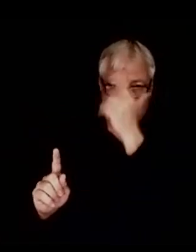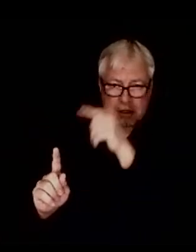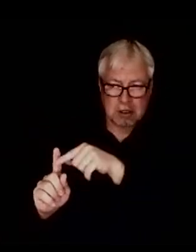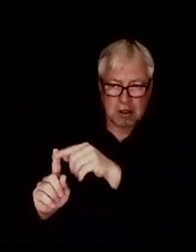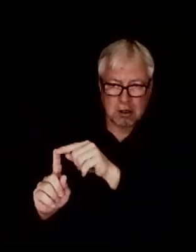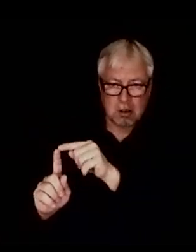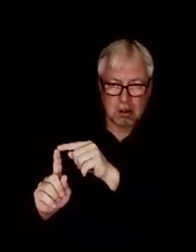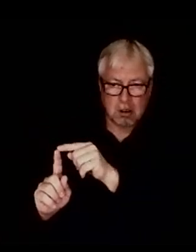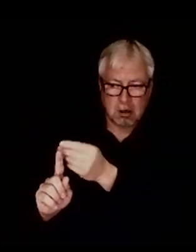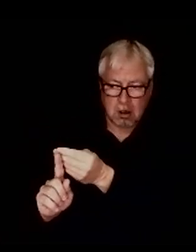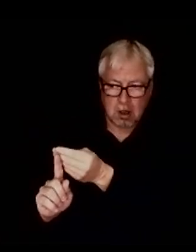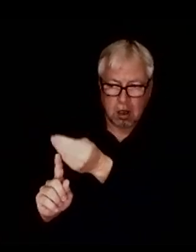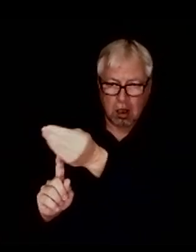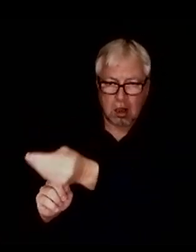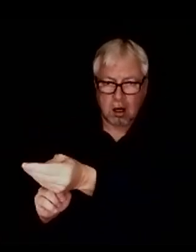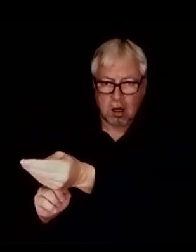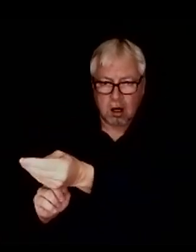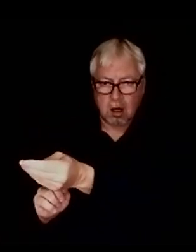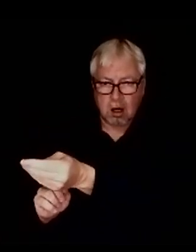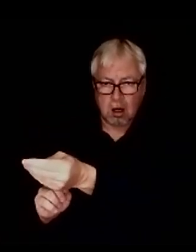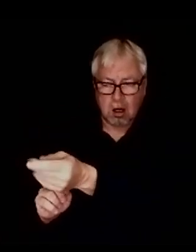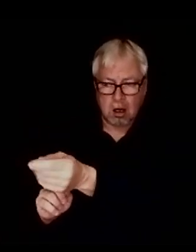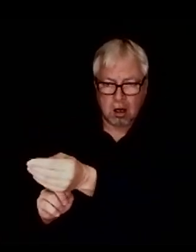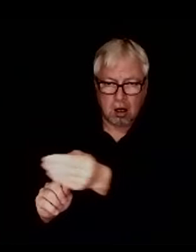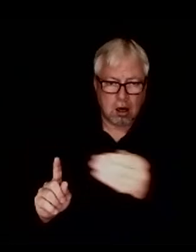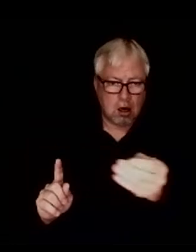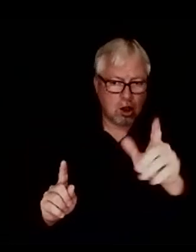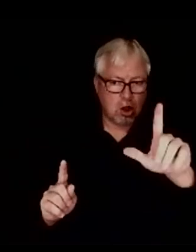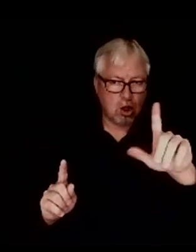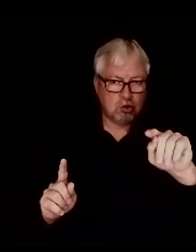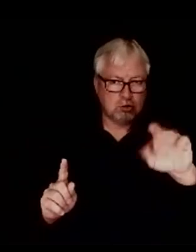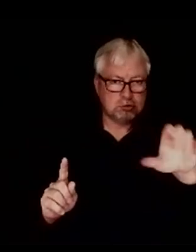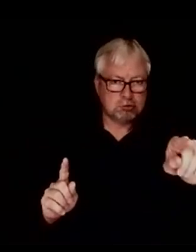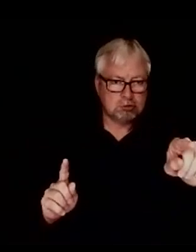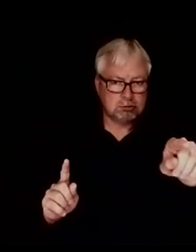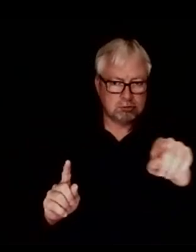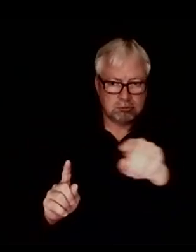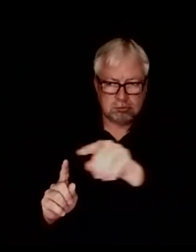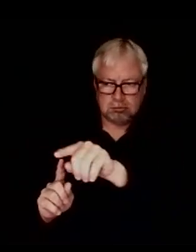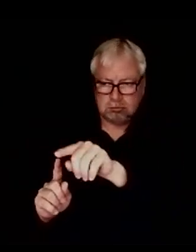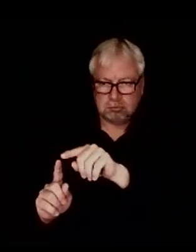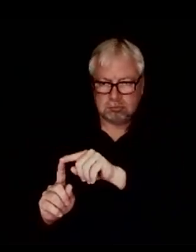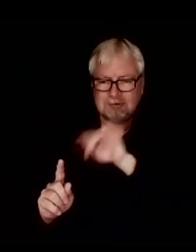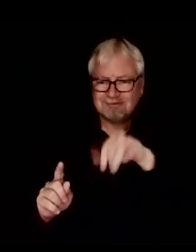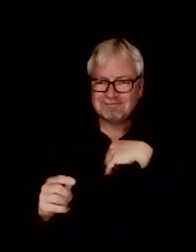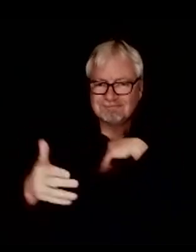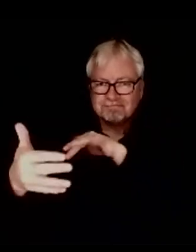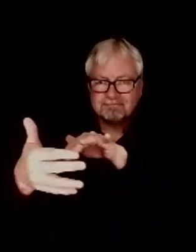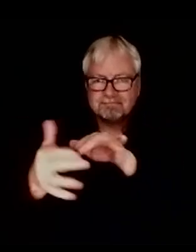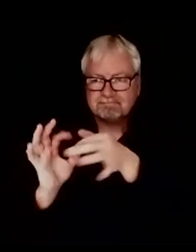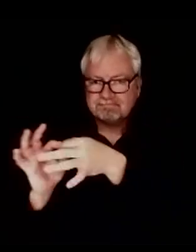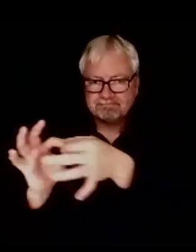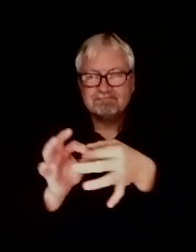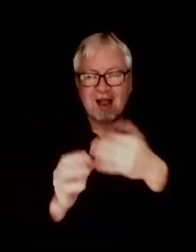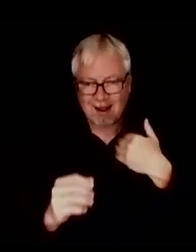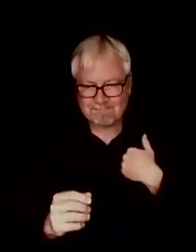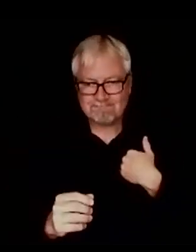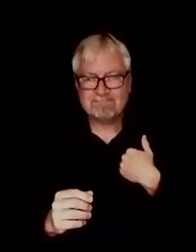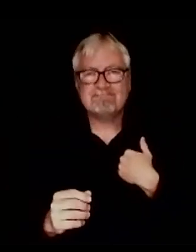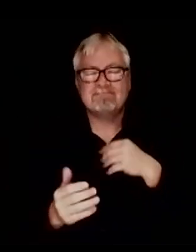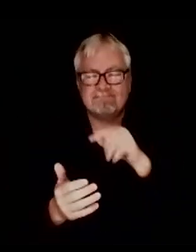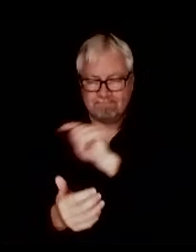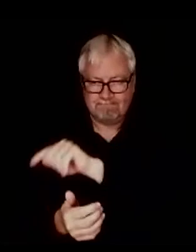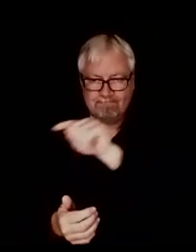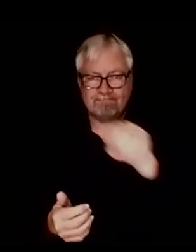be a connection. And while there have been some situations in which we we've been able to track